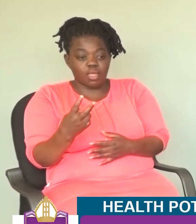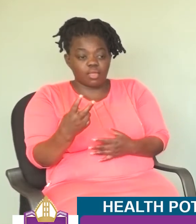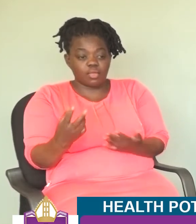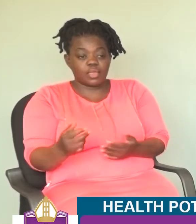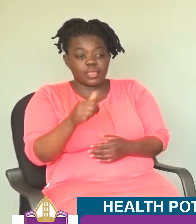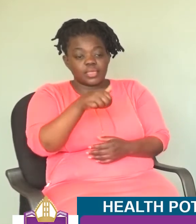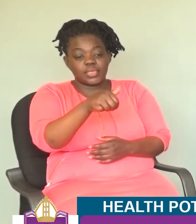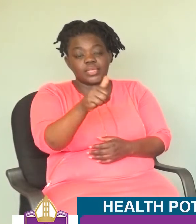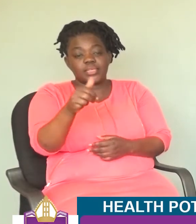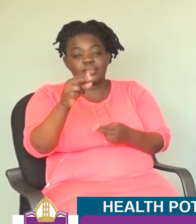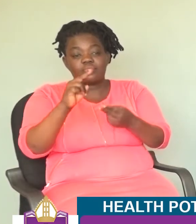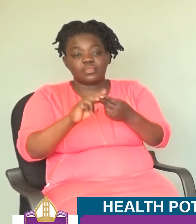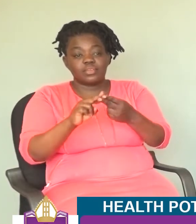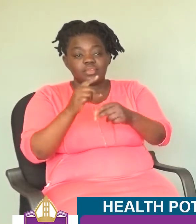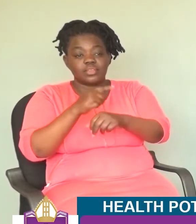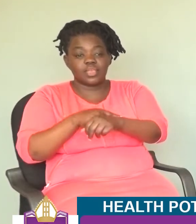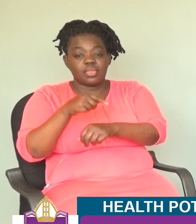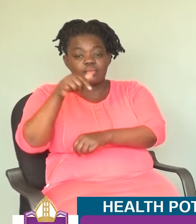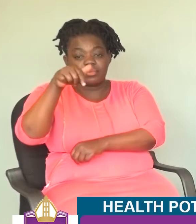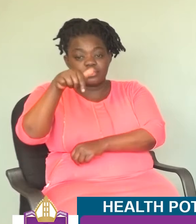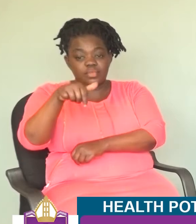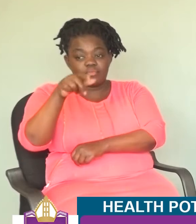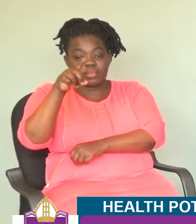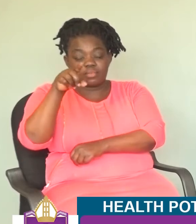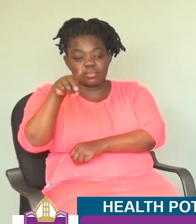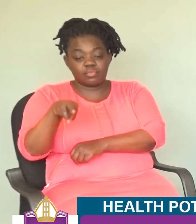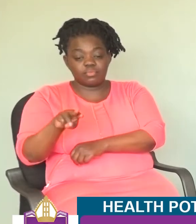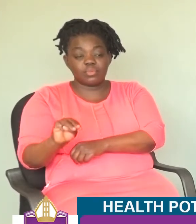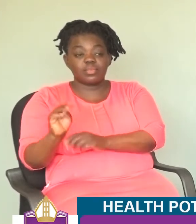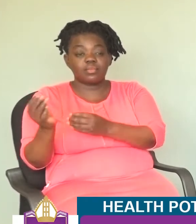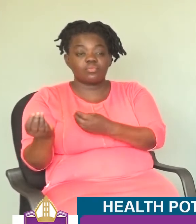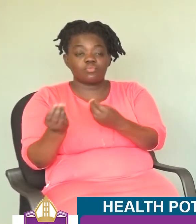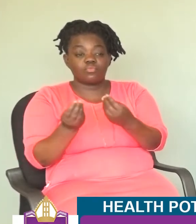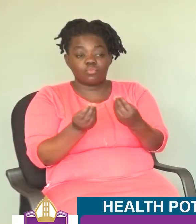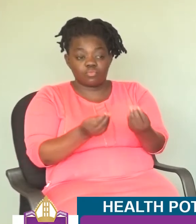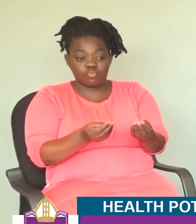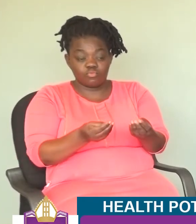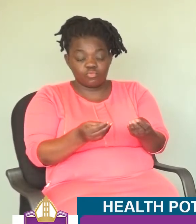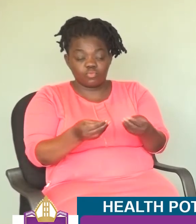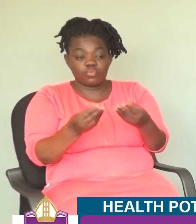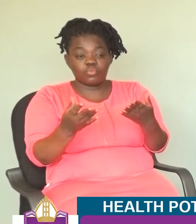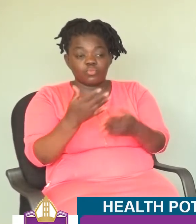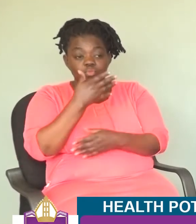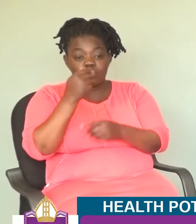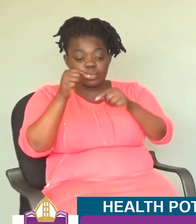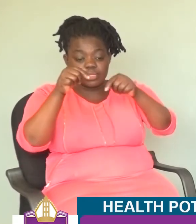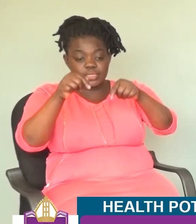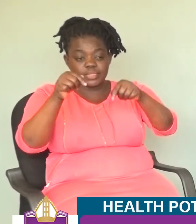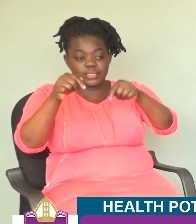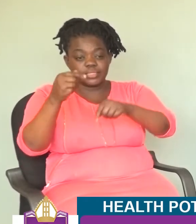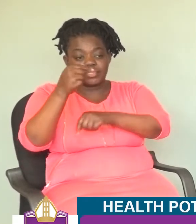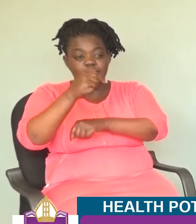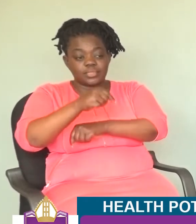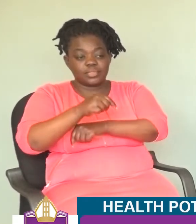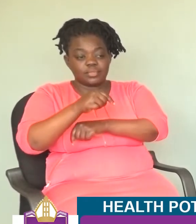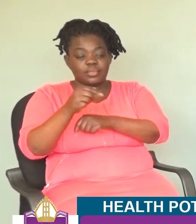every single Friday at exactly 7 p.m. We shall be bringing you the very best. And this particular day,